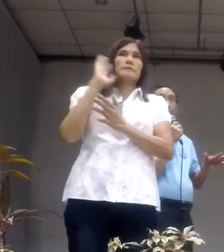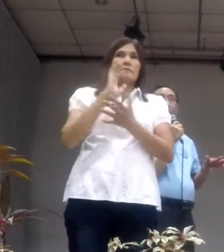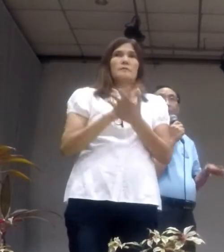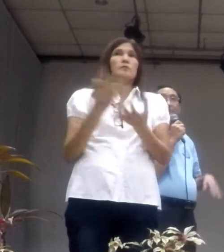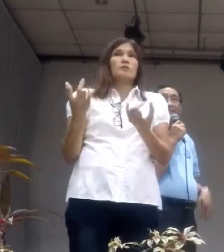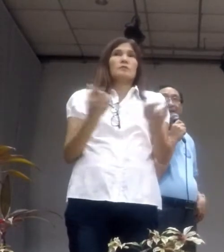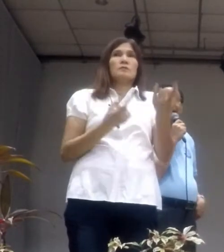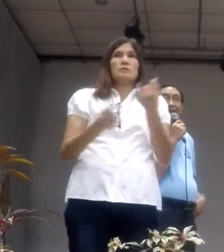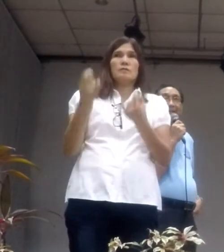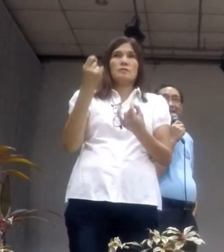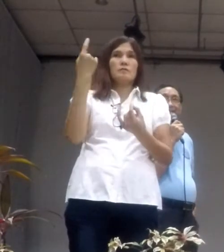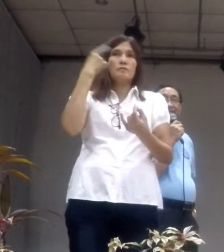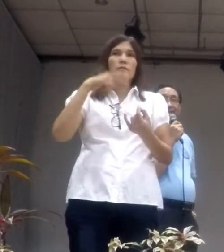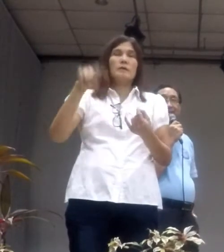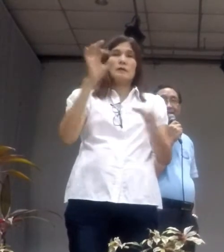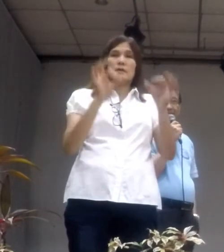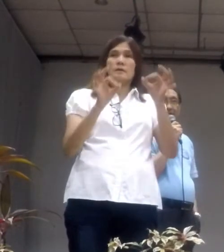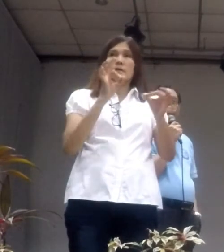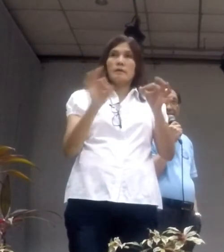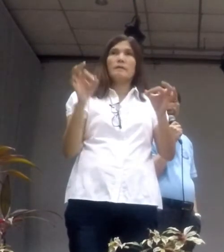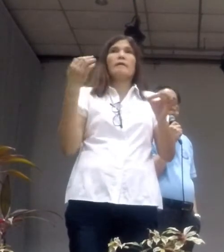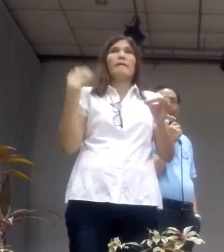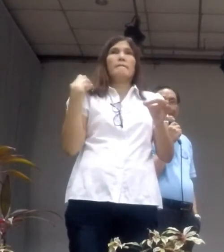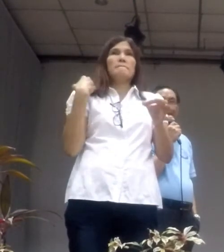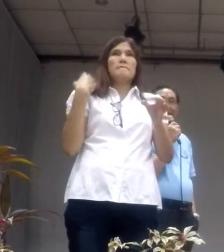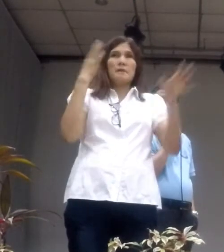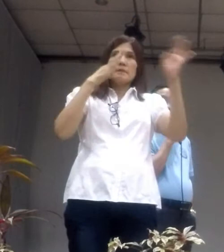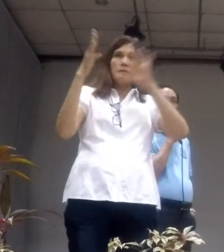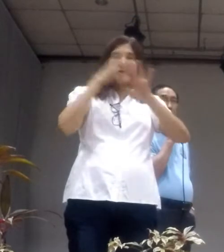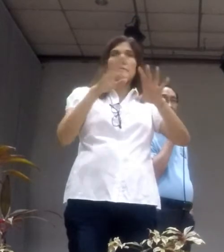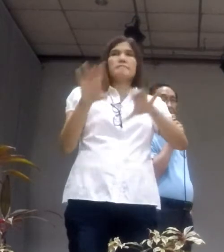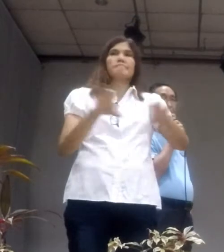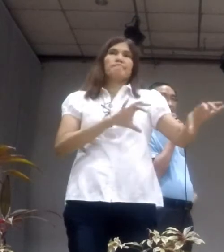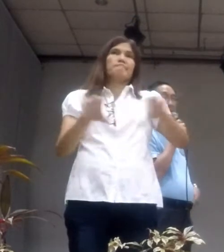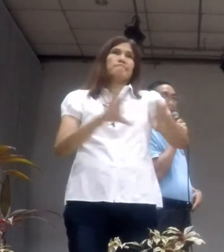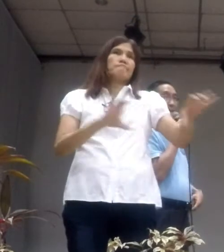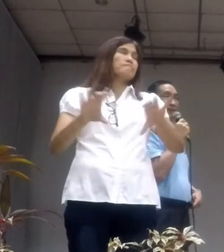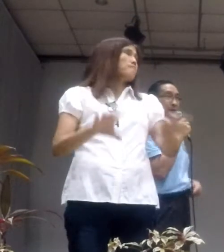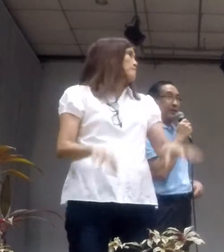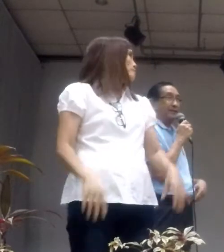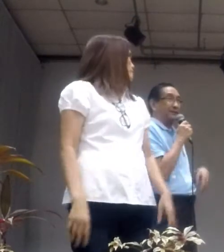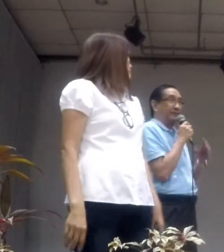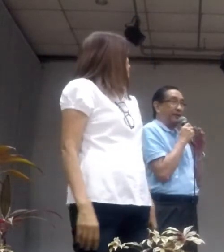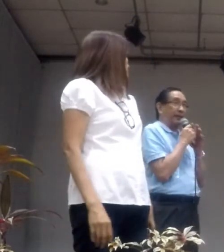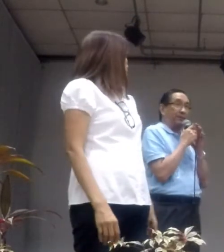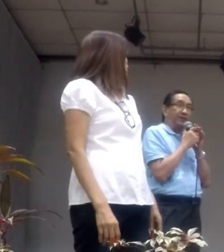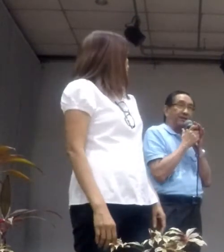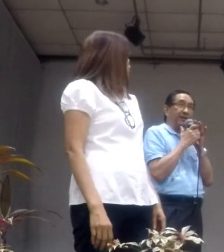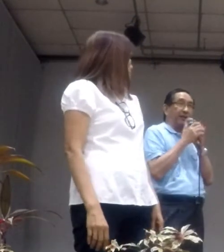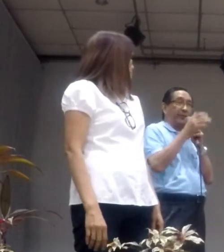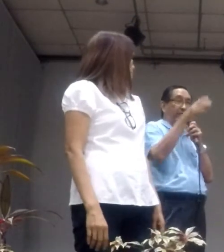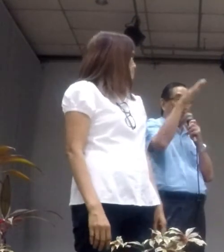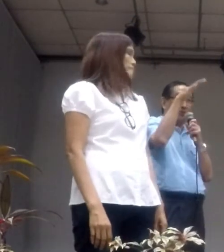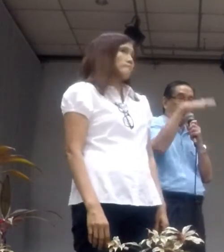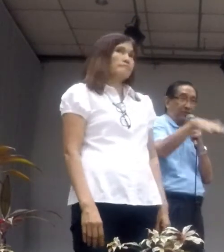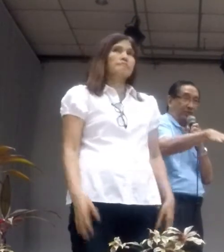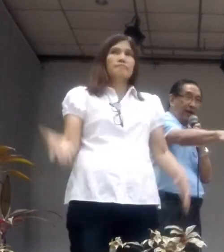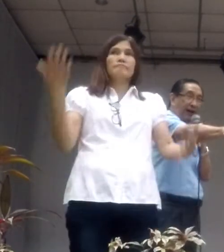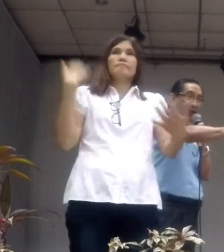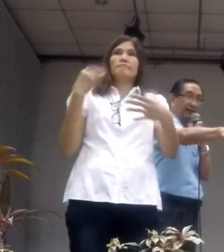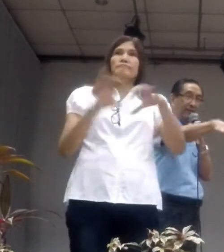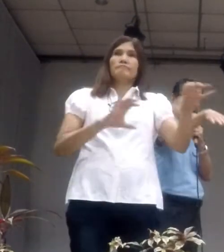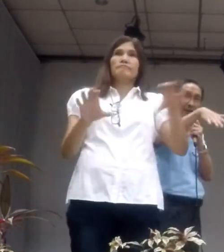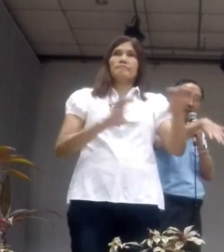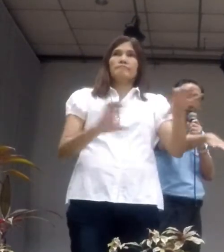do in case there is an earthquake. So they told us that if there's an earthquake, you